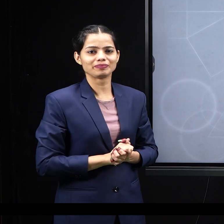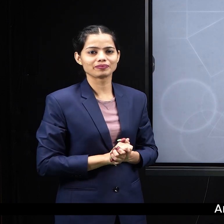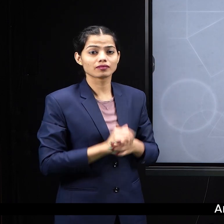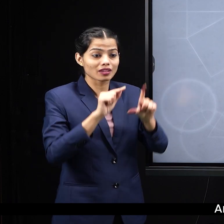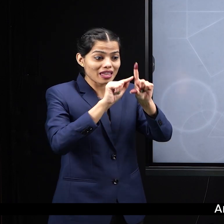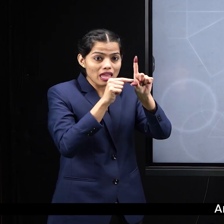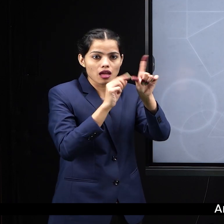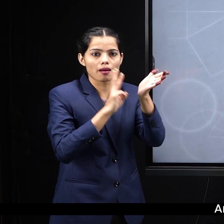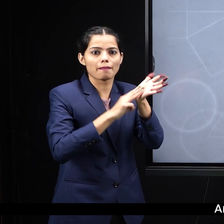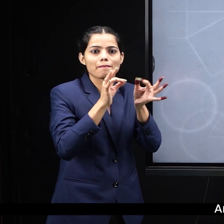angle measurements,